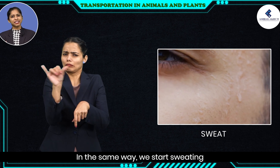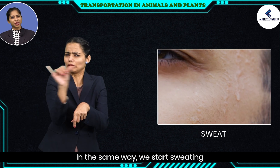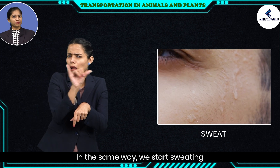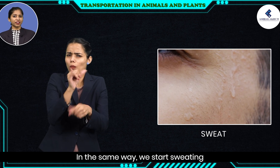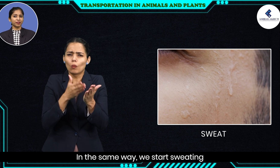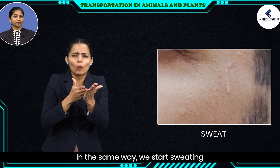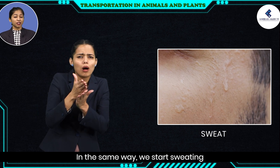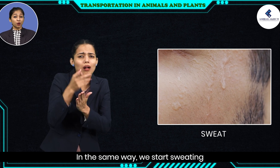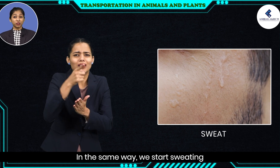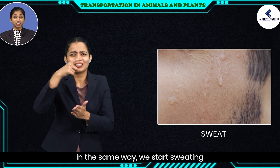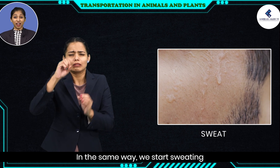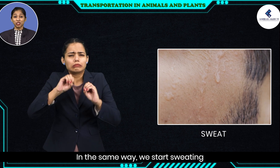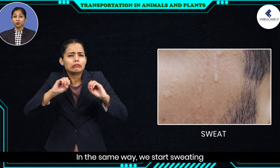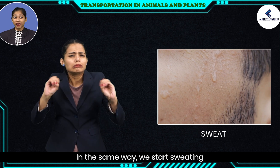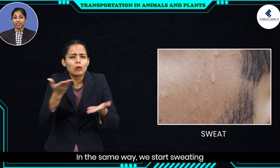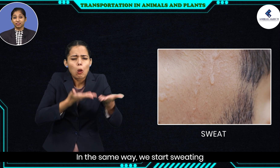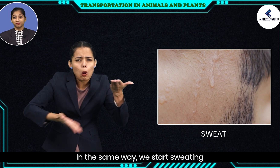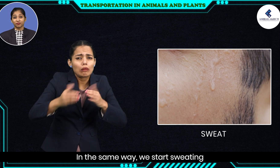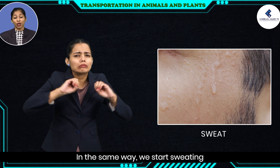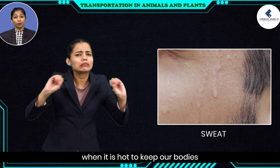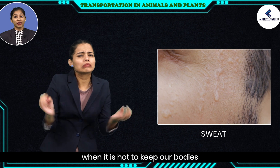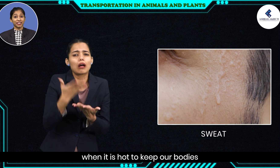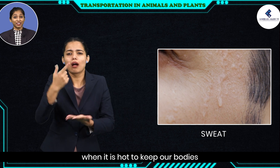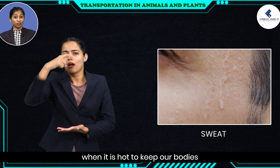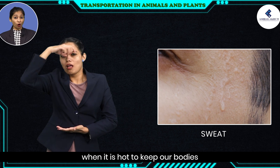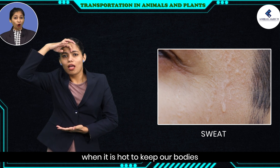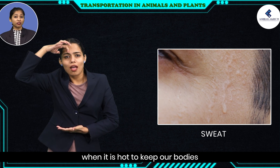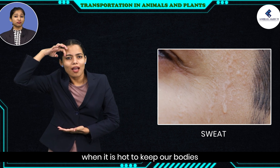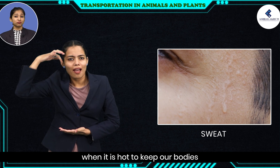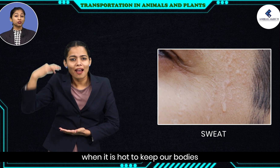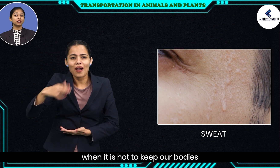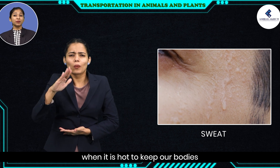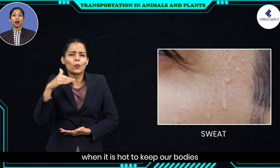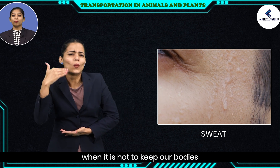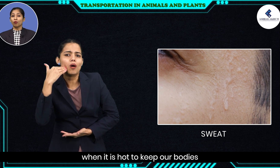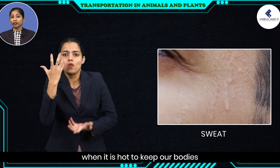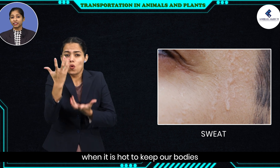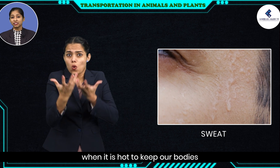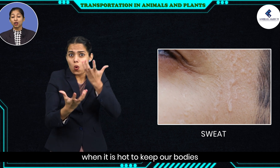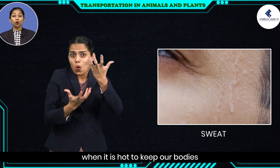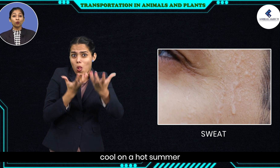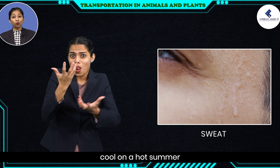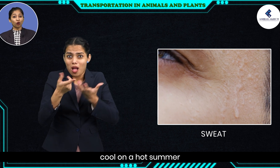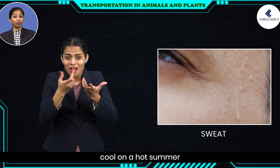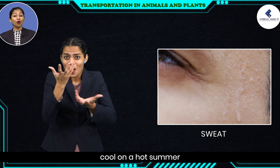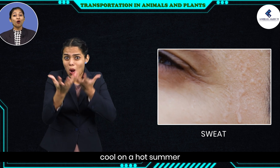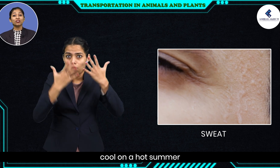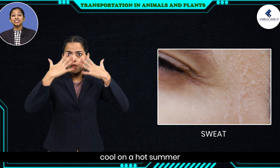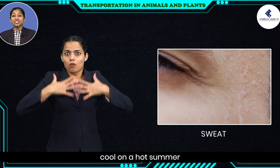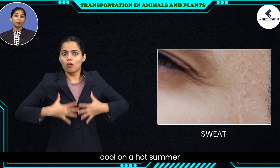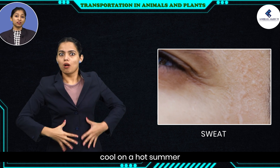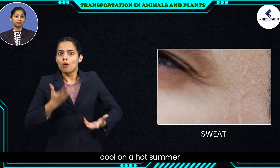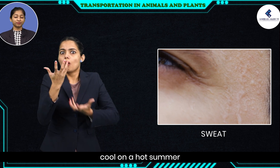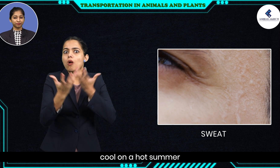In the same way, we start sweating when it is hot to keep our bodies cool on the